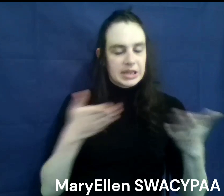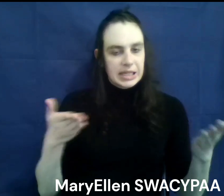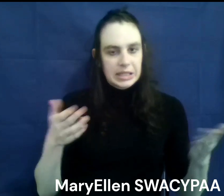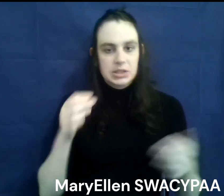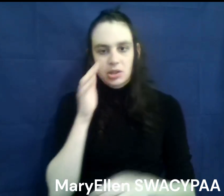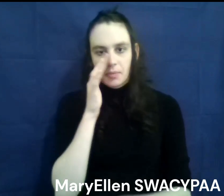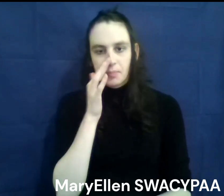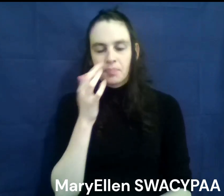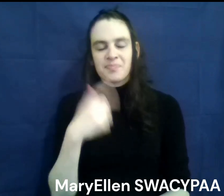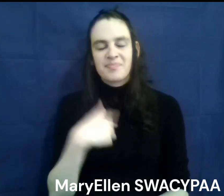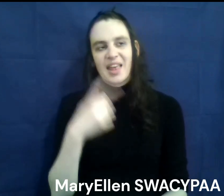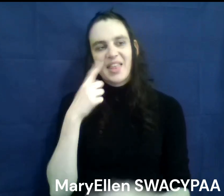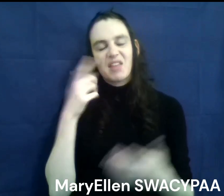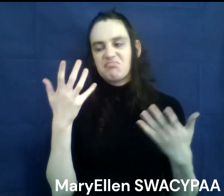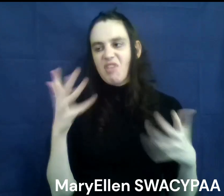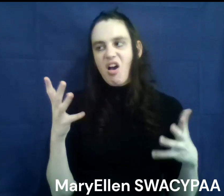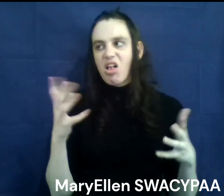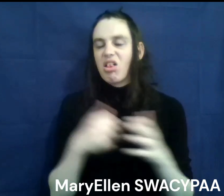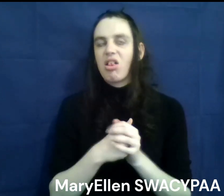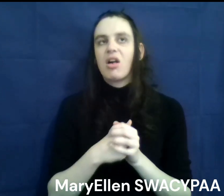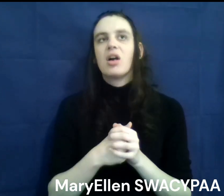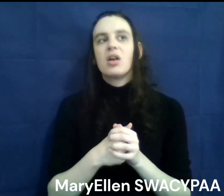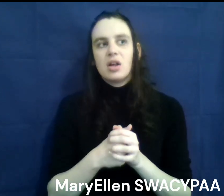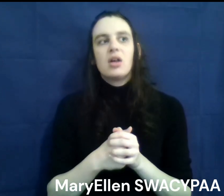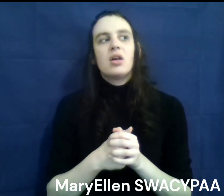that's about all I want to say, other than I am